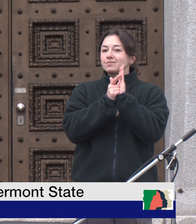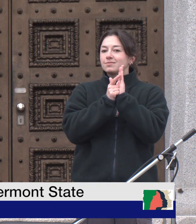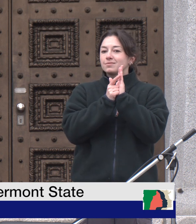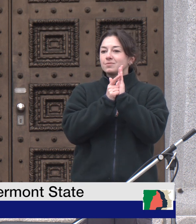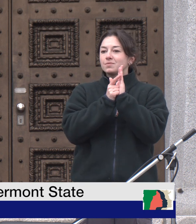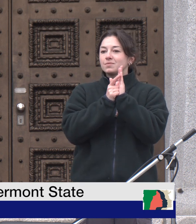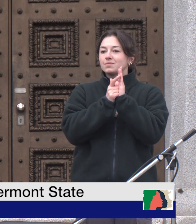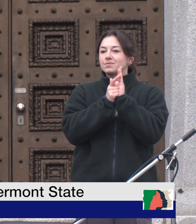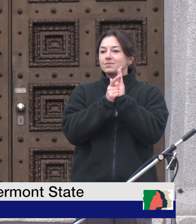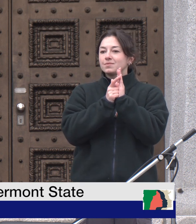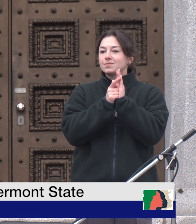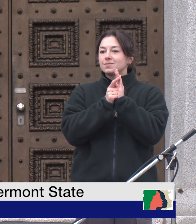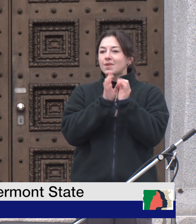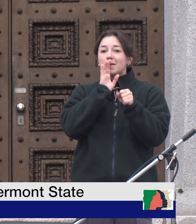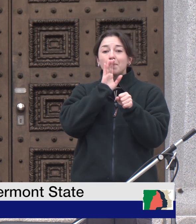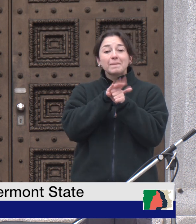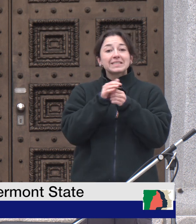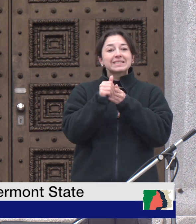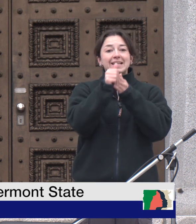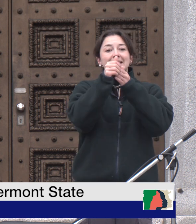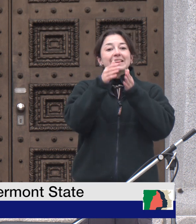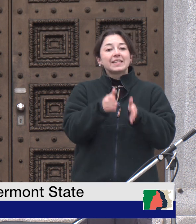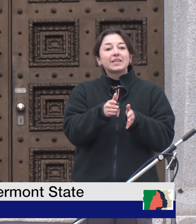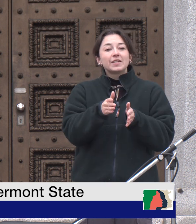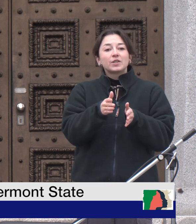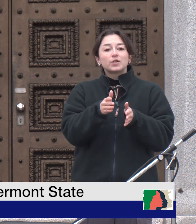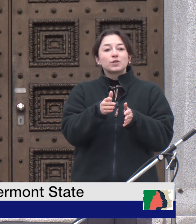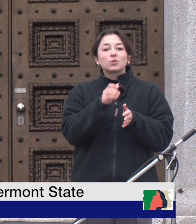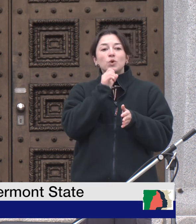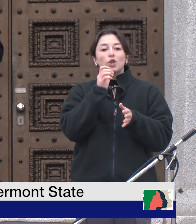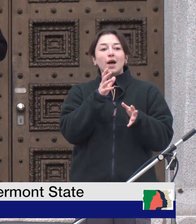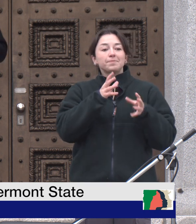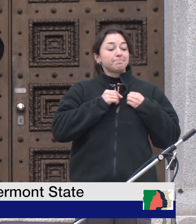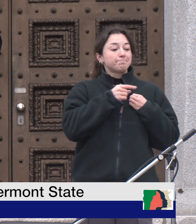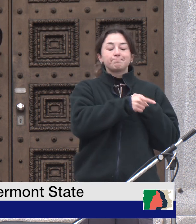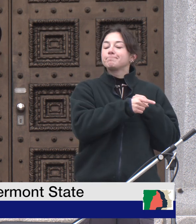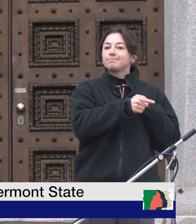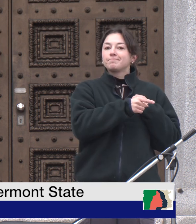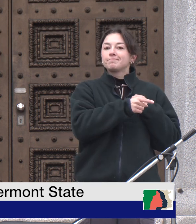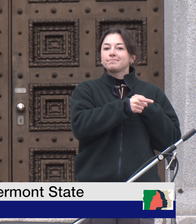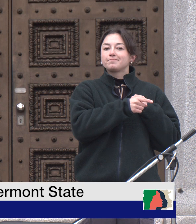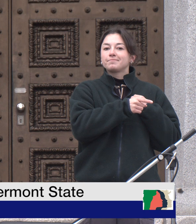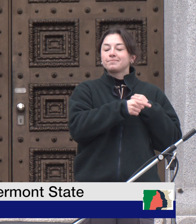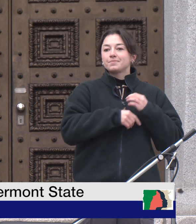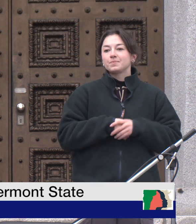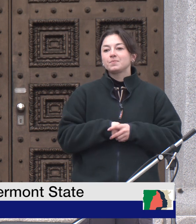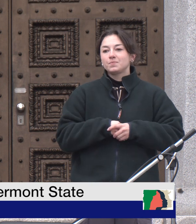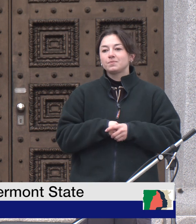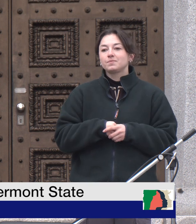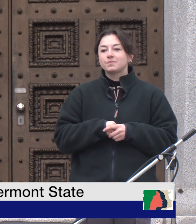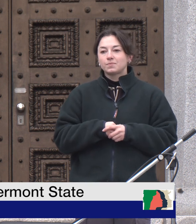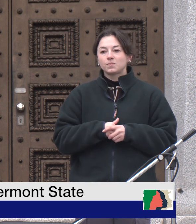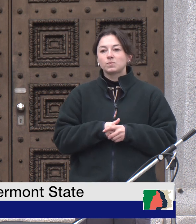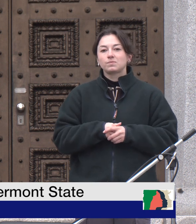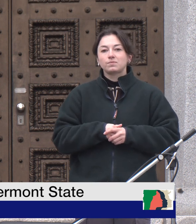our leaders will not surrender Vermont values when he threatens to withhold our federal funds.